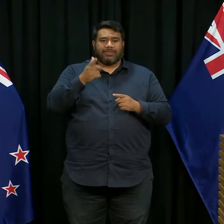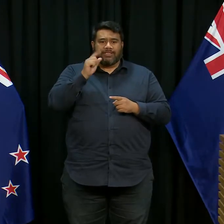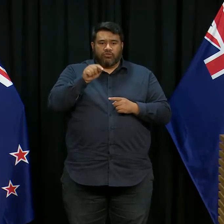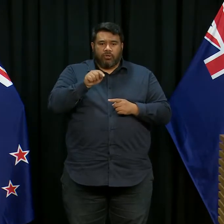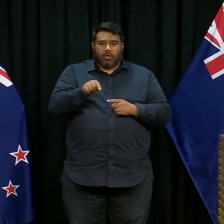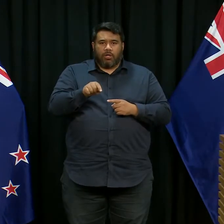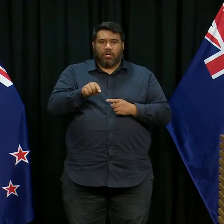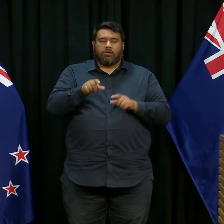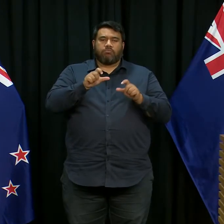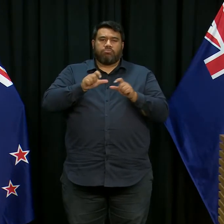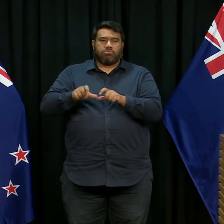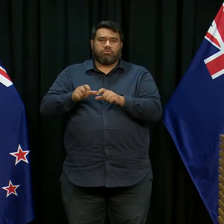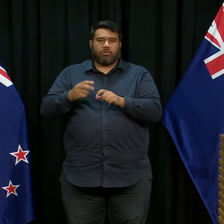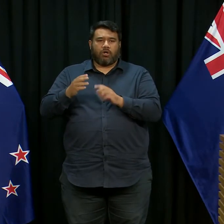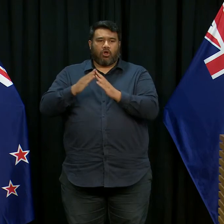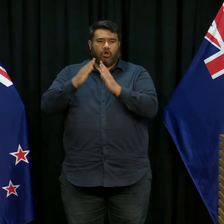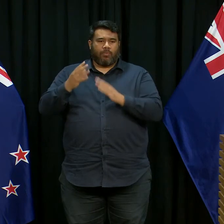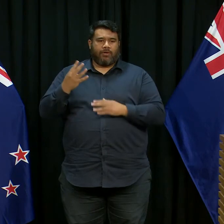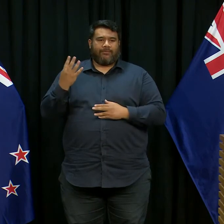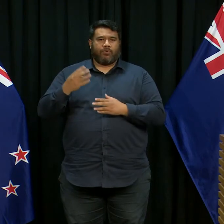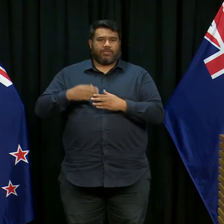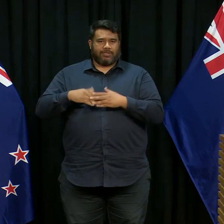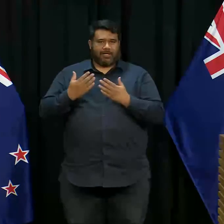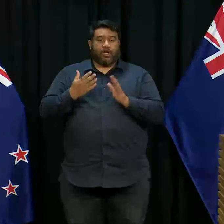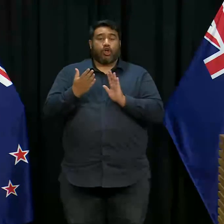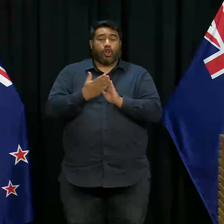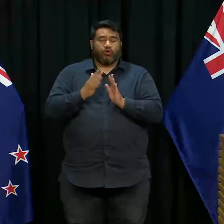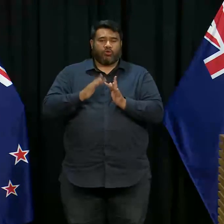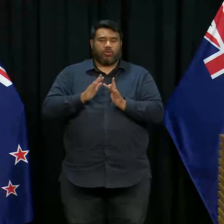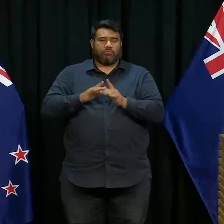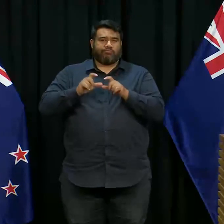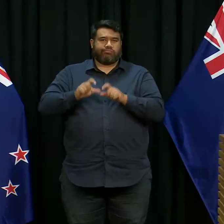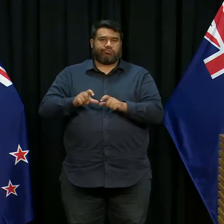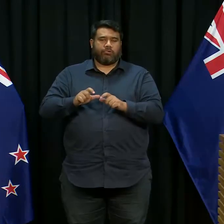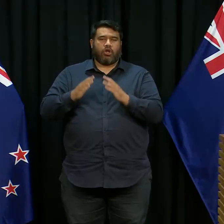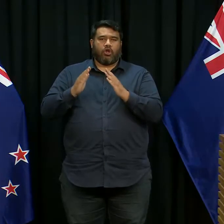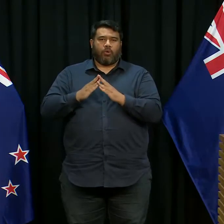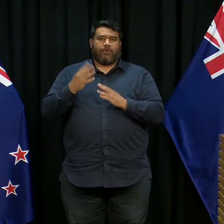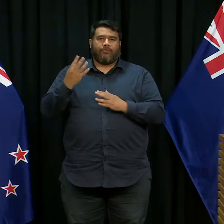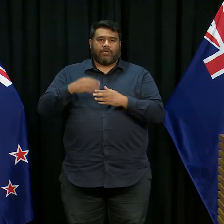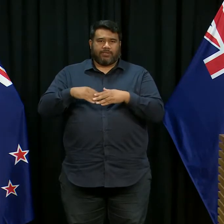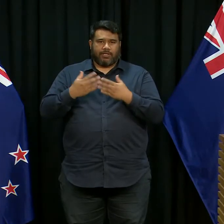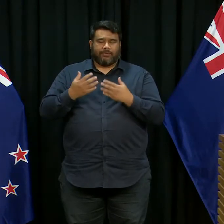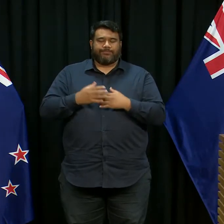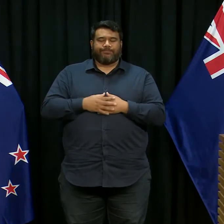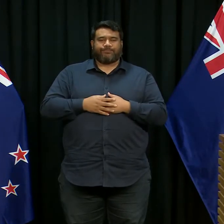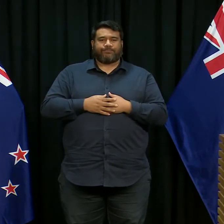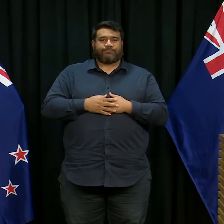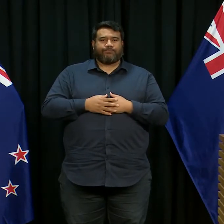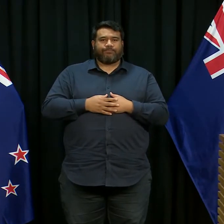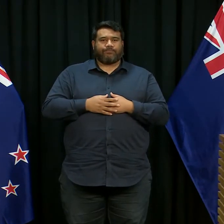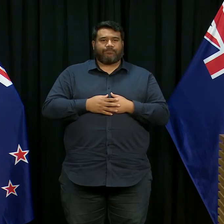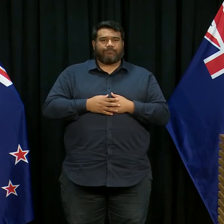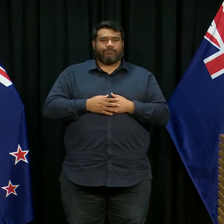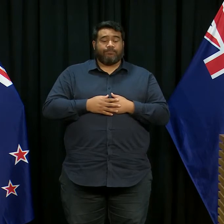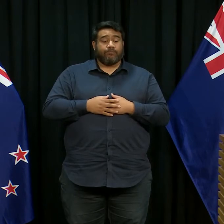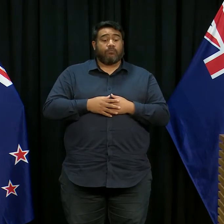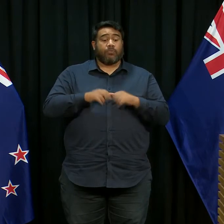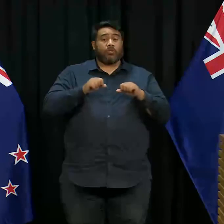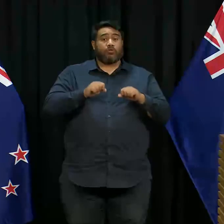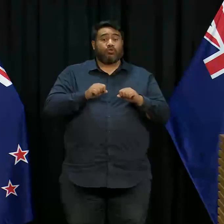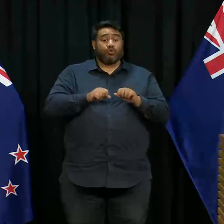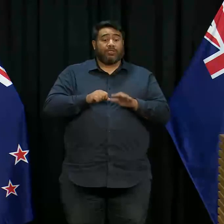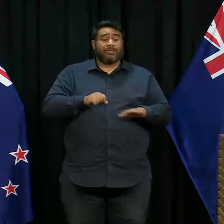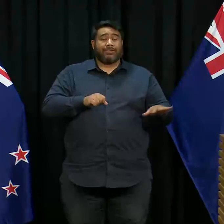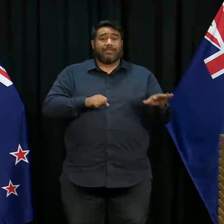isolation period. Every student will have had to have had at least one negative test result, remembering that the testing for the students